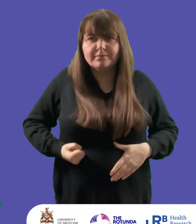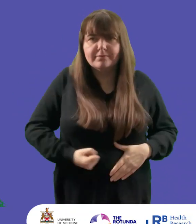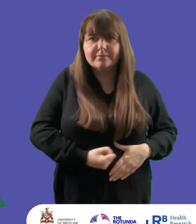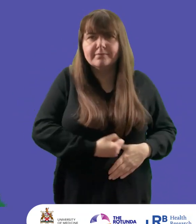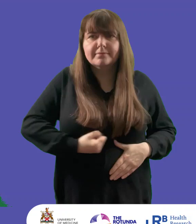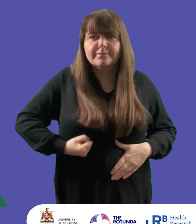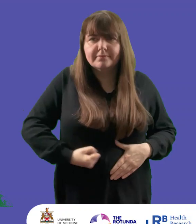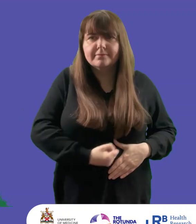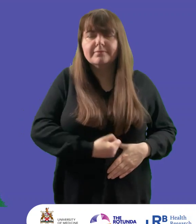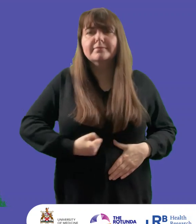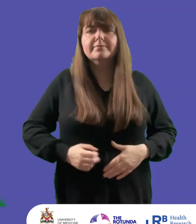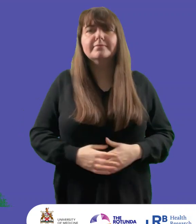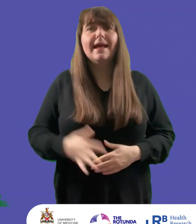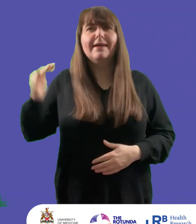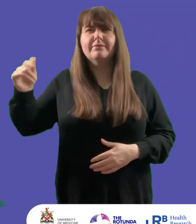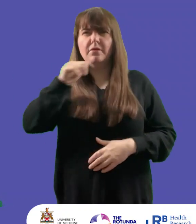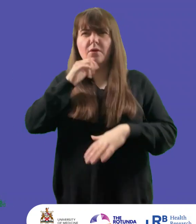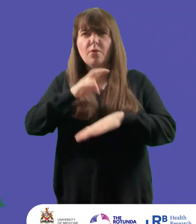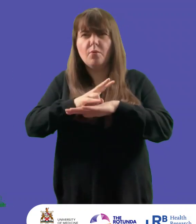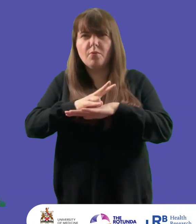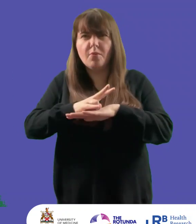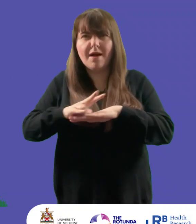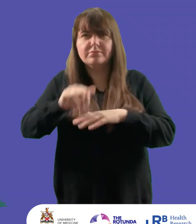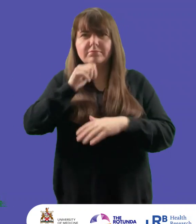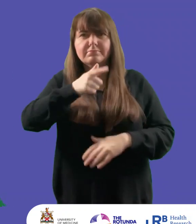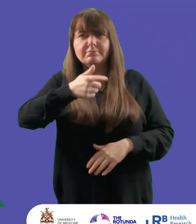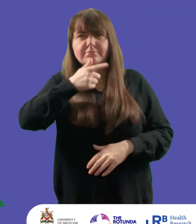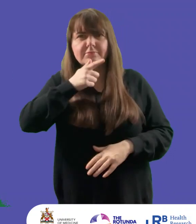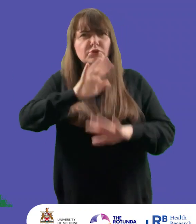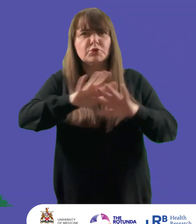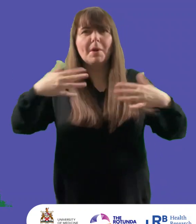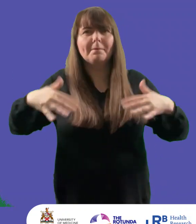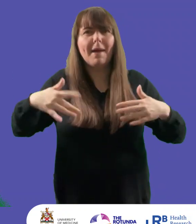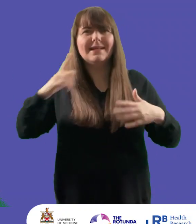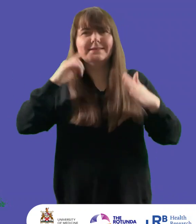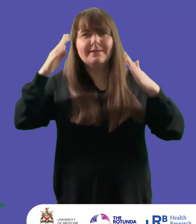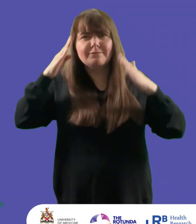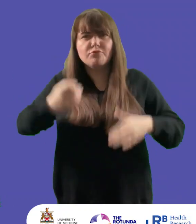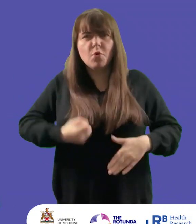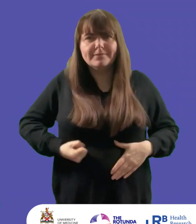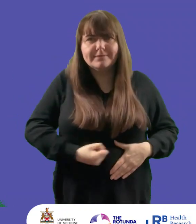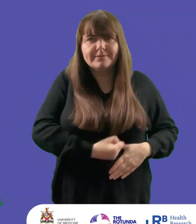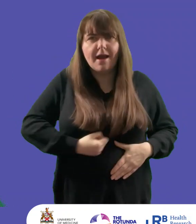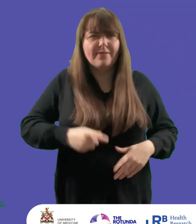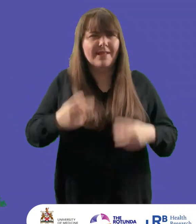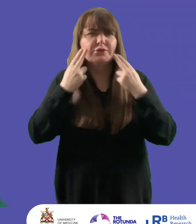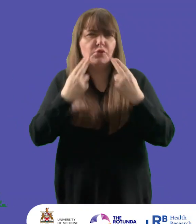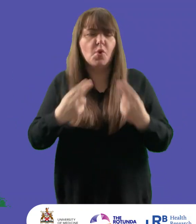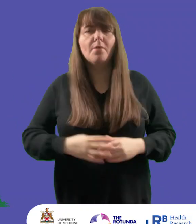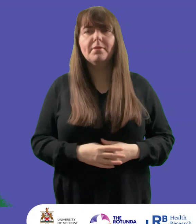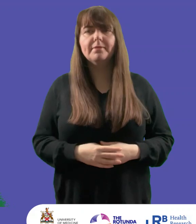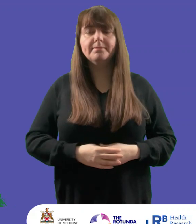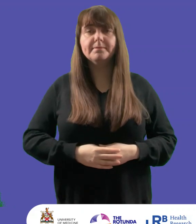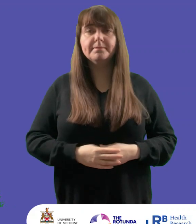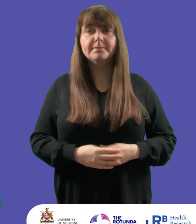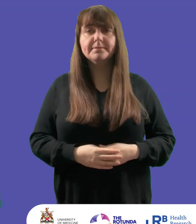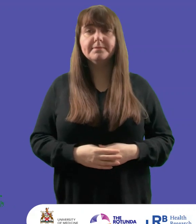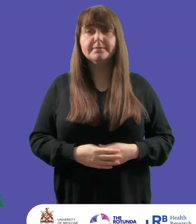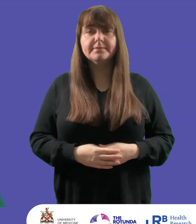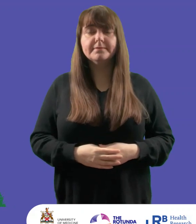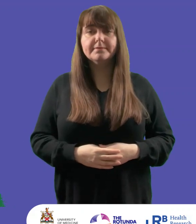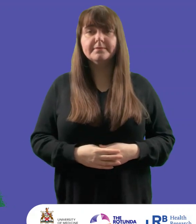scanning does need to concentrate while they're doing the scan, so if they're quiet or they're not talking during the scan, don't panic, this can be normal.